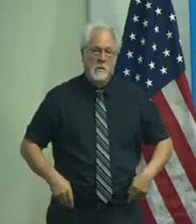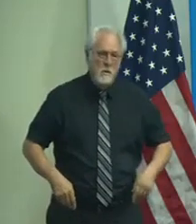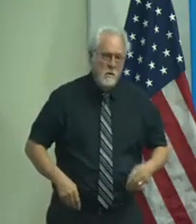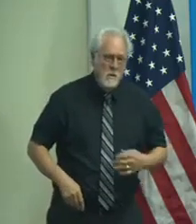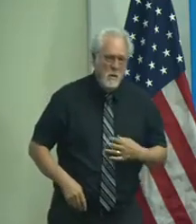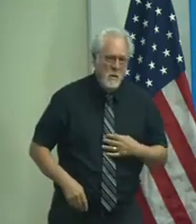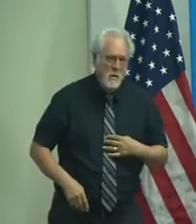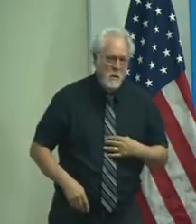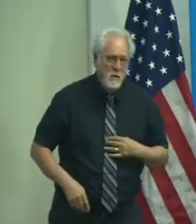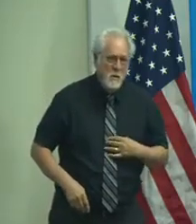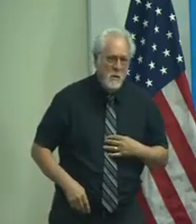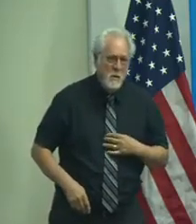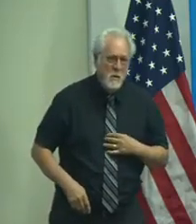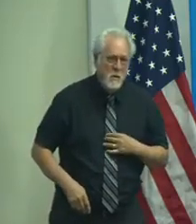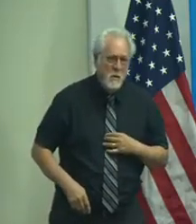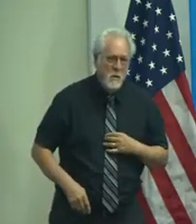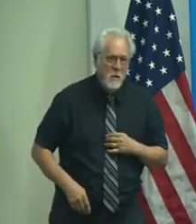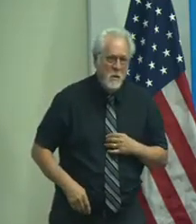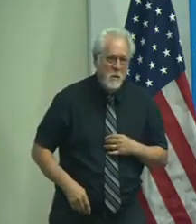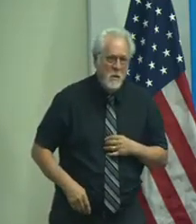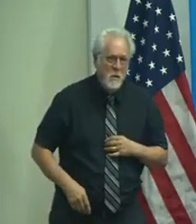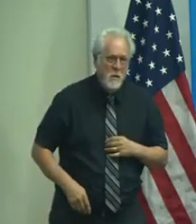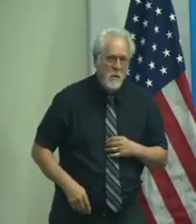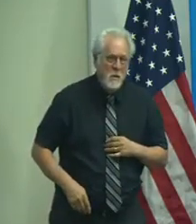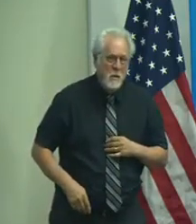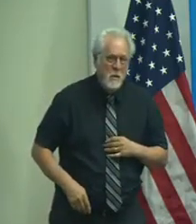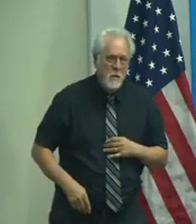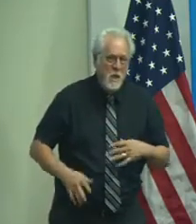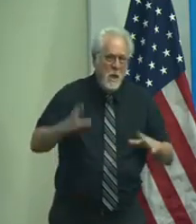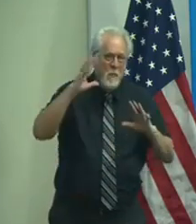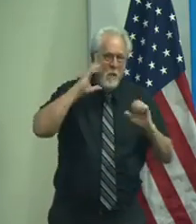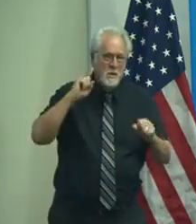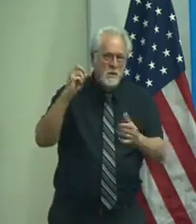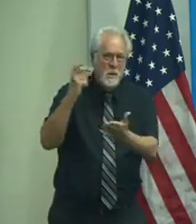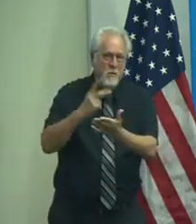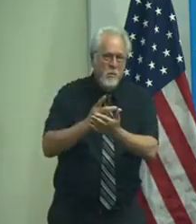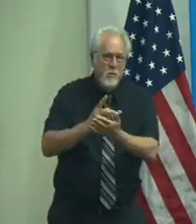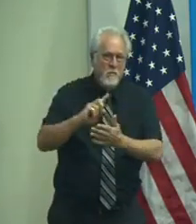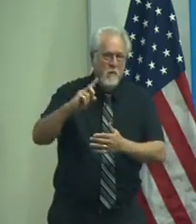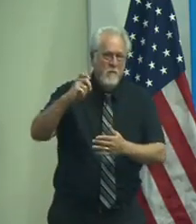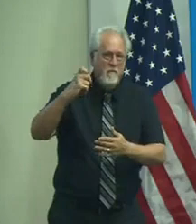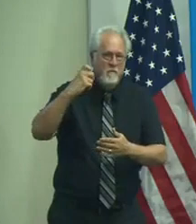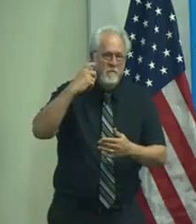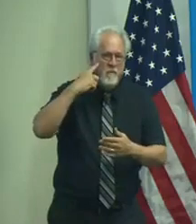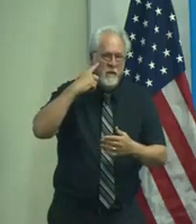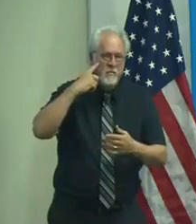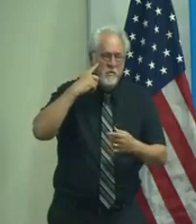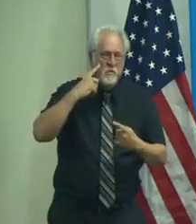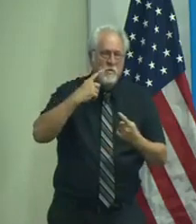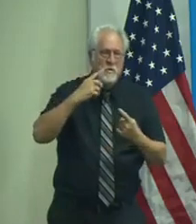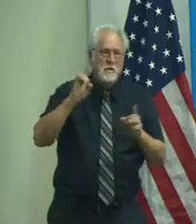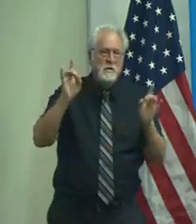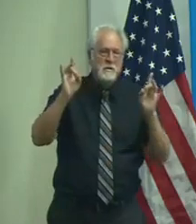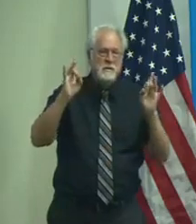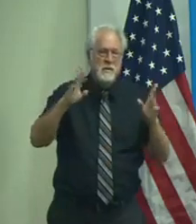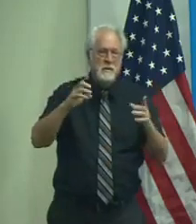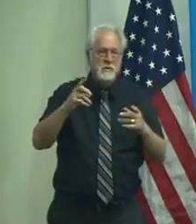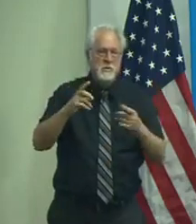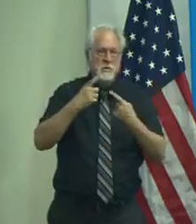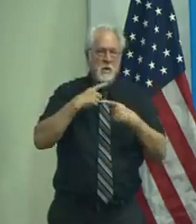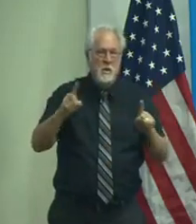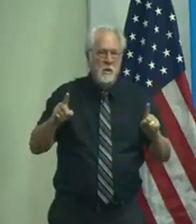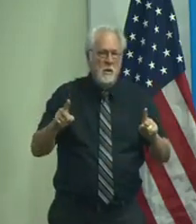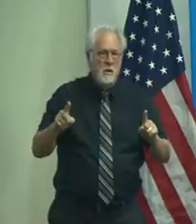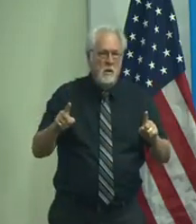Yes, sir. President Trump very quickly approved the federal declaration of resources to Louisiana.